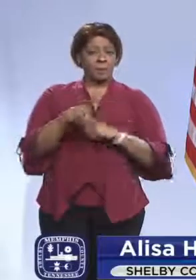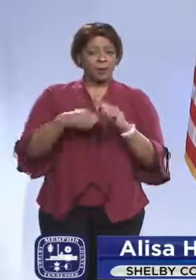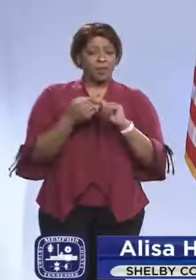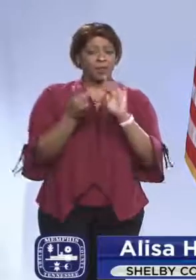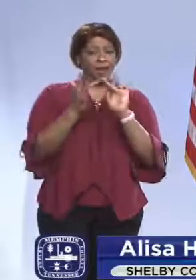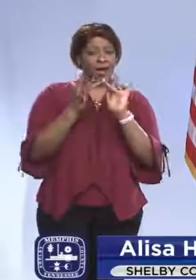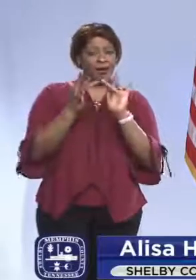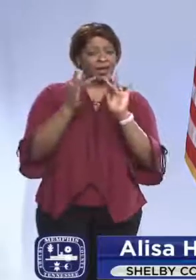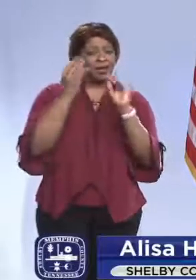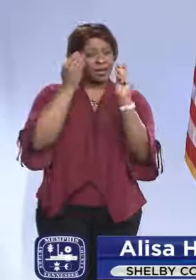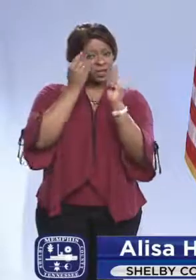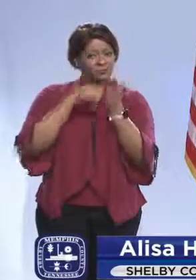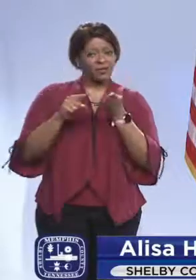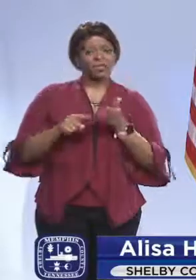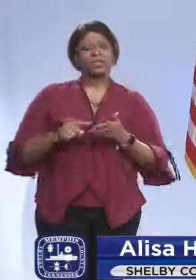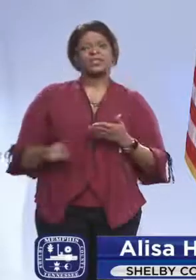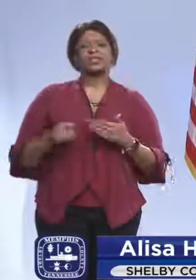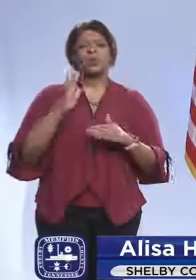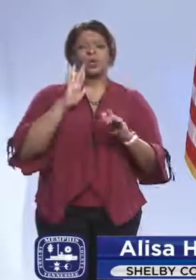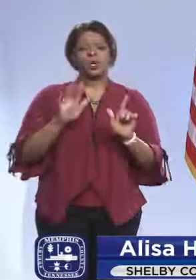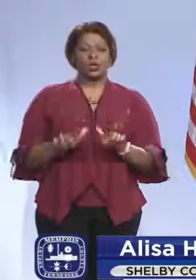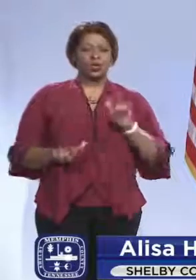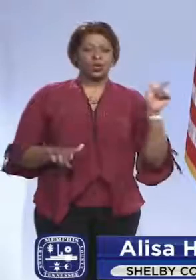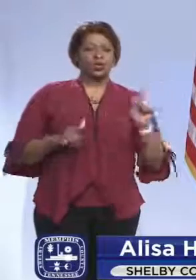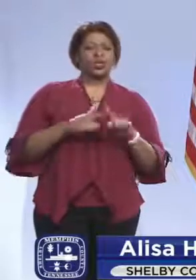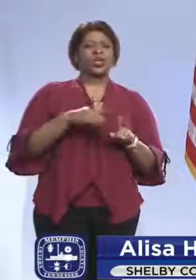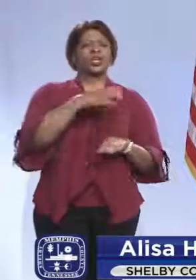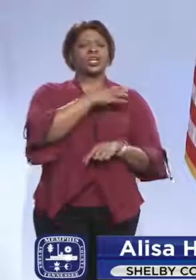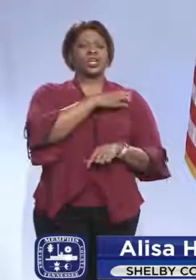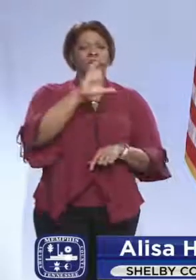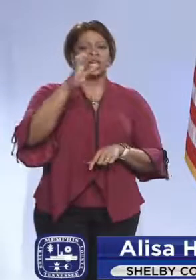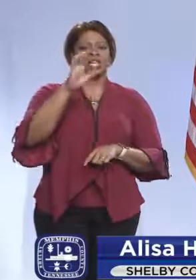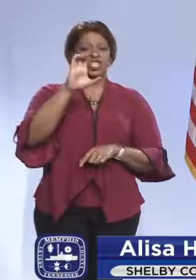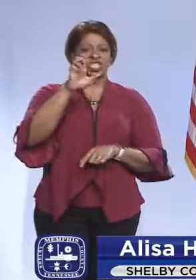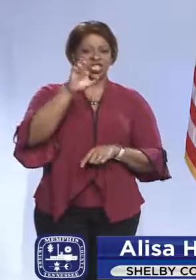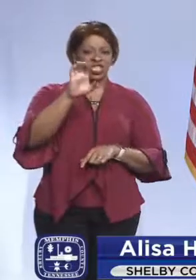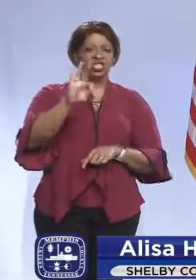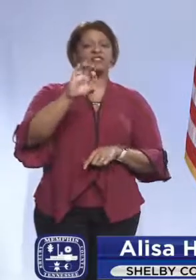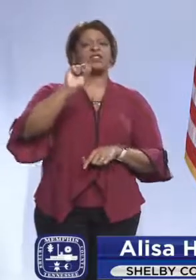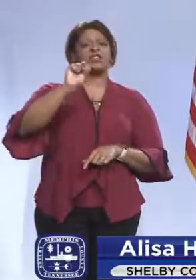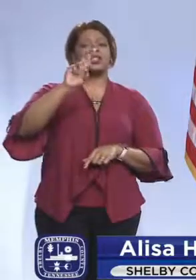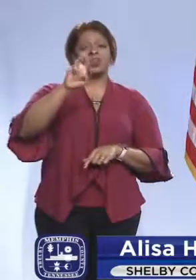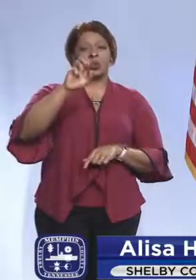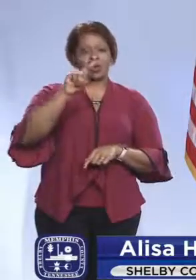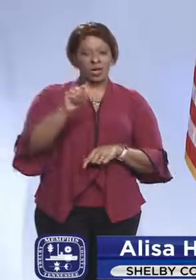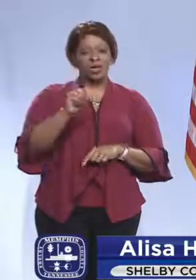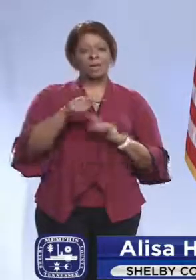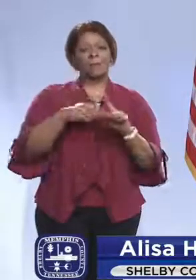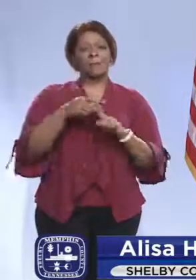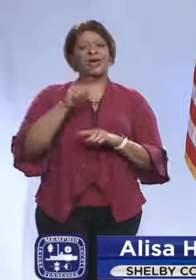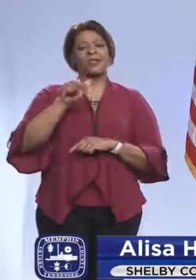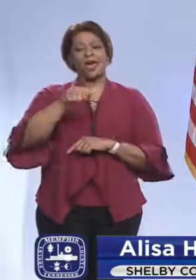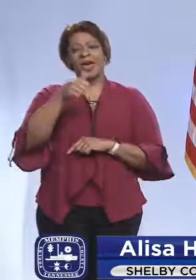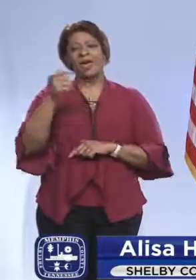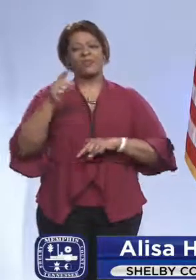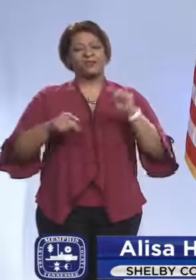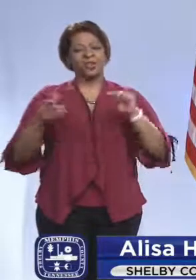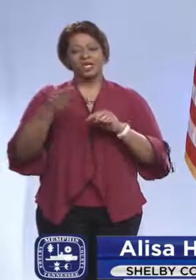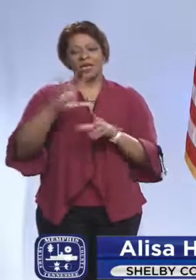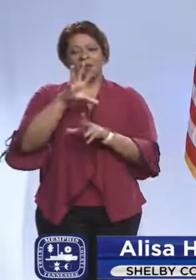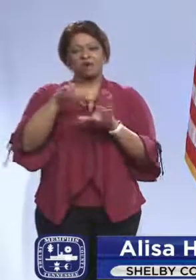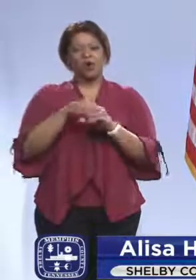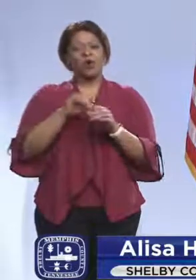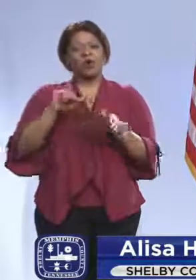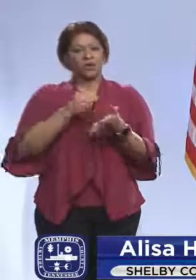contact investigations, and I may turn it over to Chief Sweat to talk about the blitz because her team's very involved in what's happening later